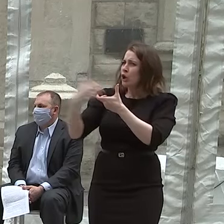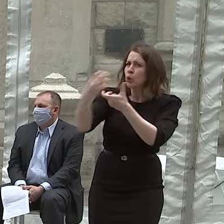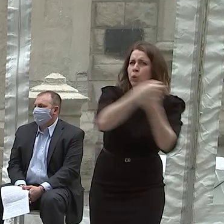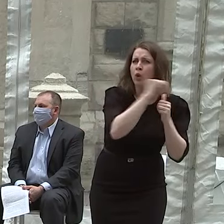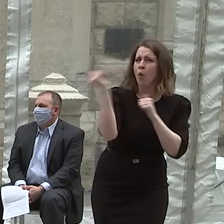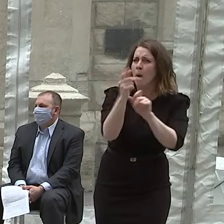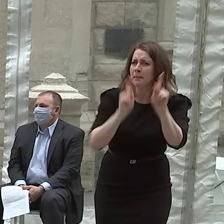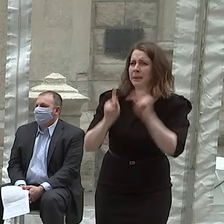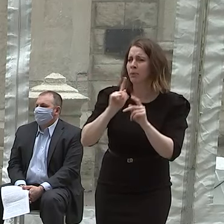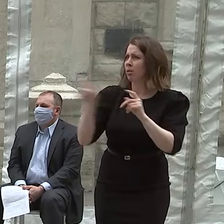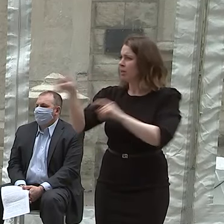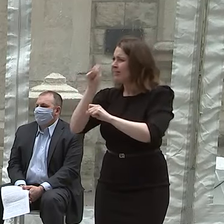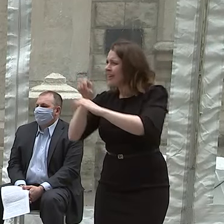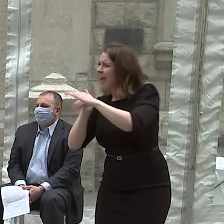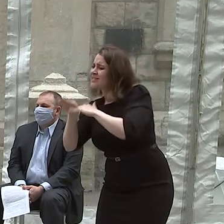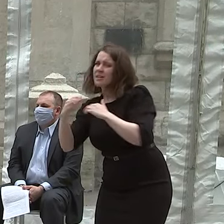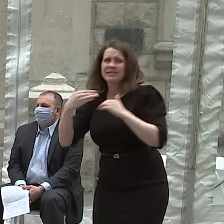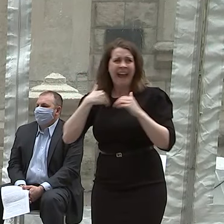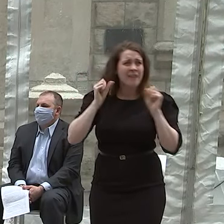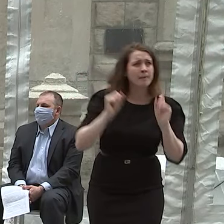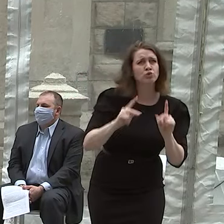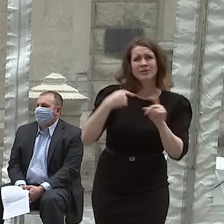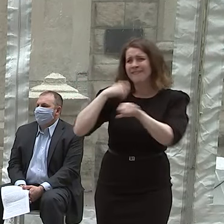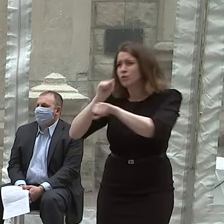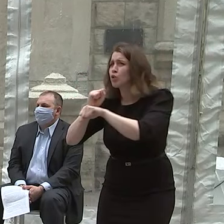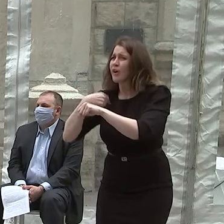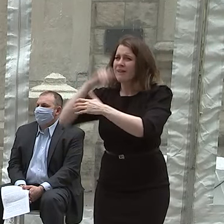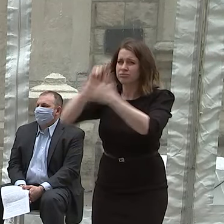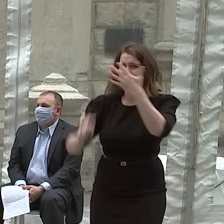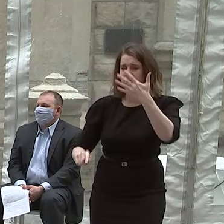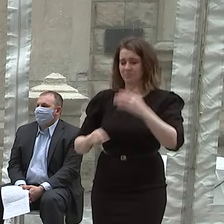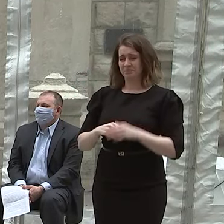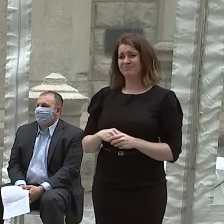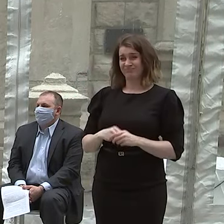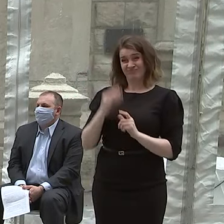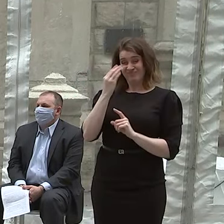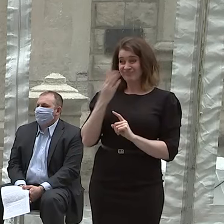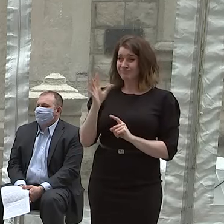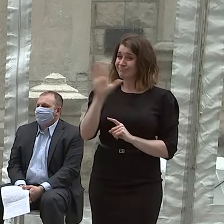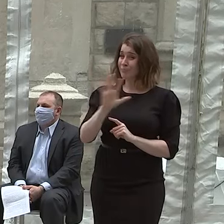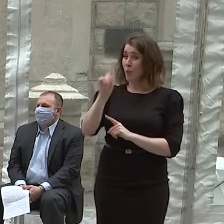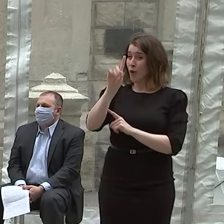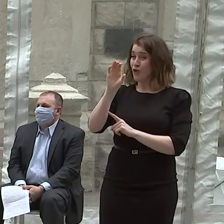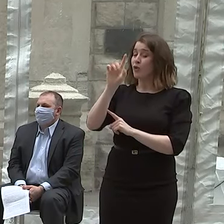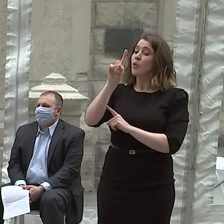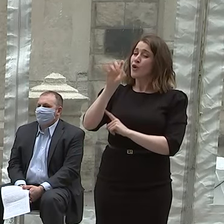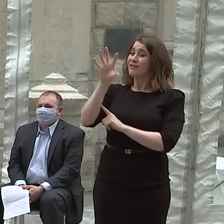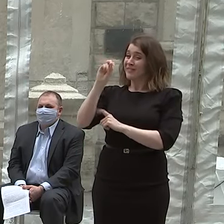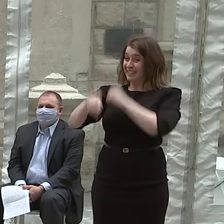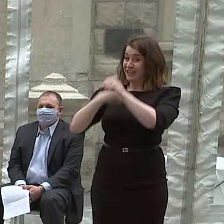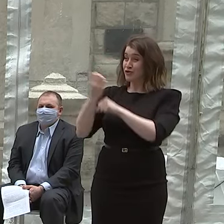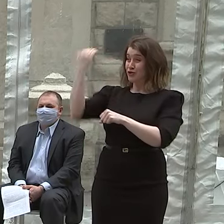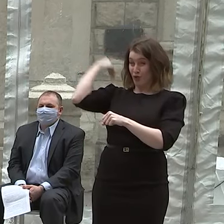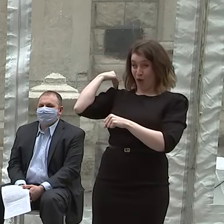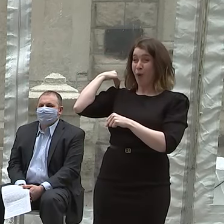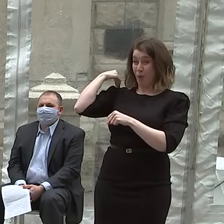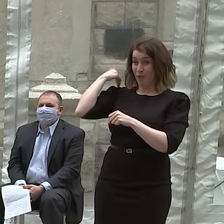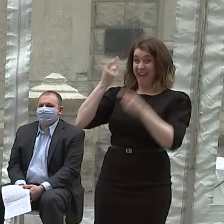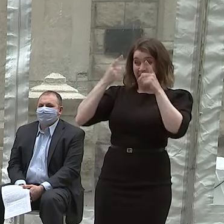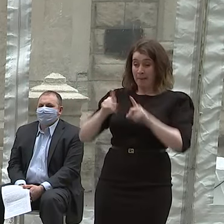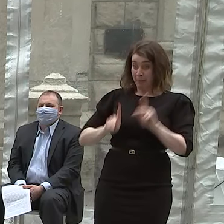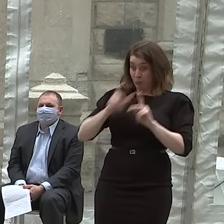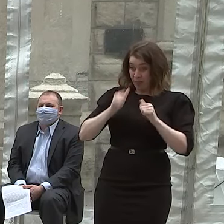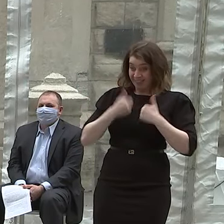everyone has a place. It was nearly 150 years ago when our fellow Chicagoans stood at